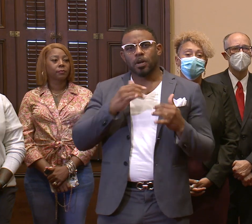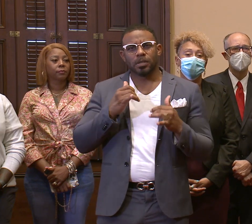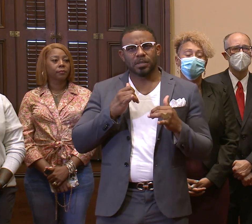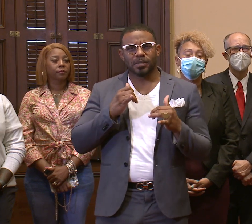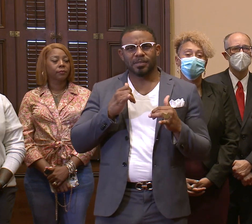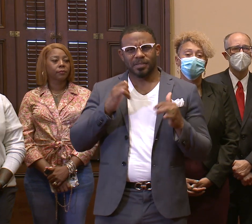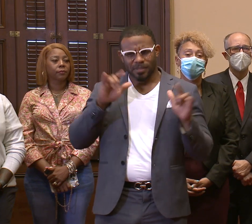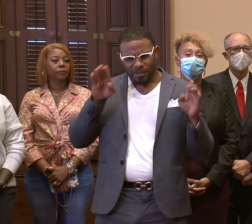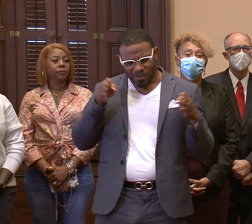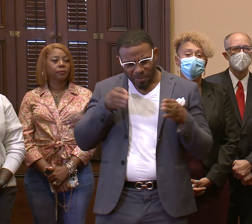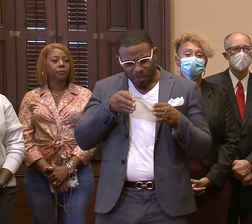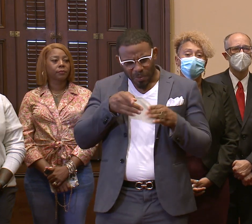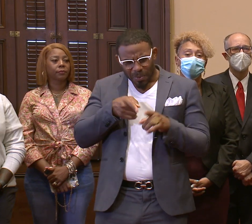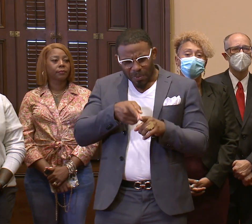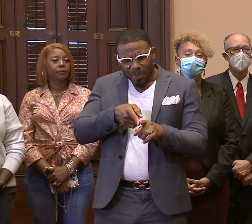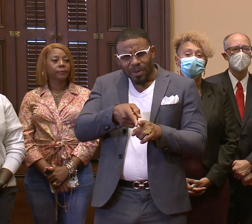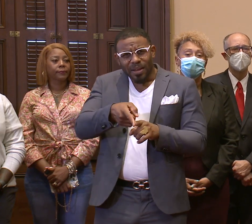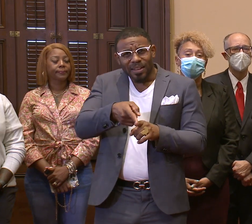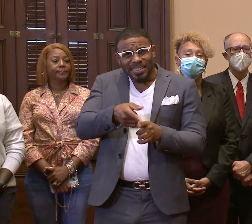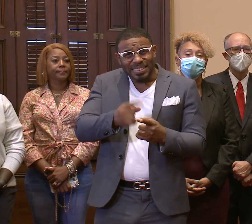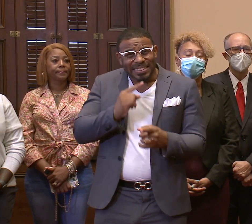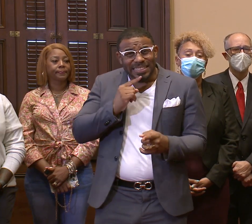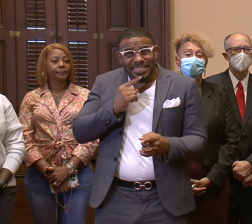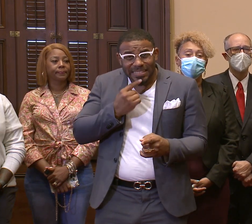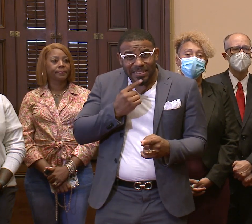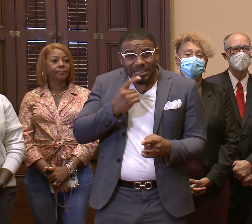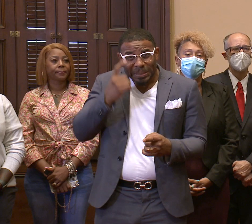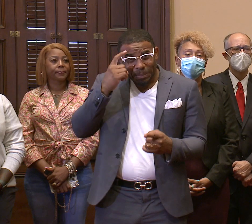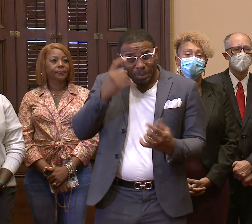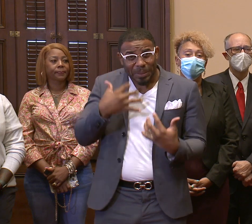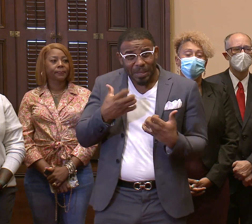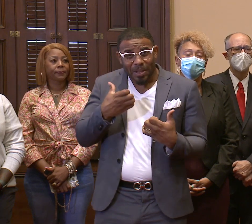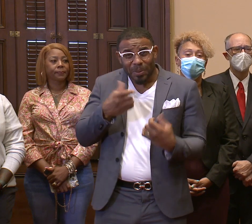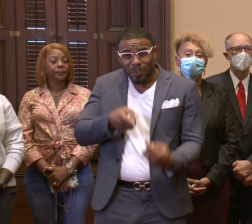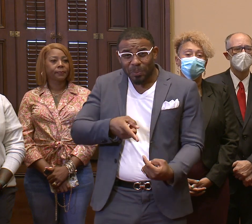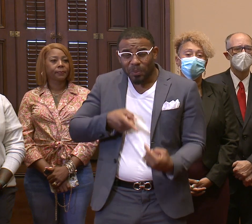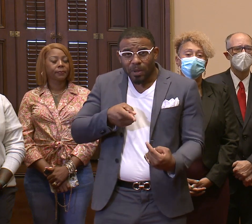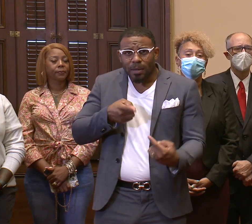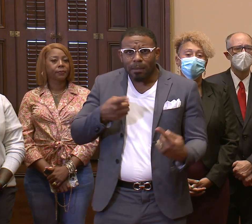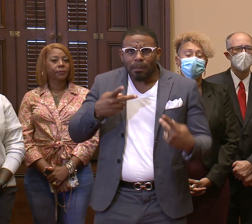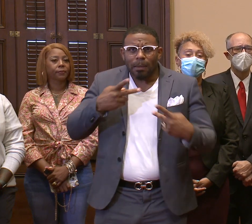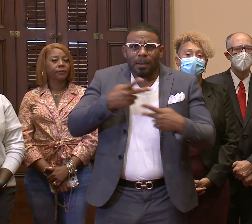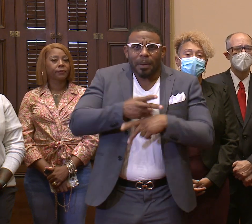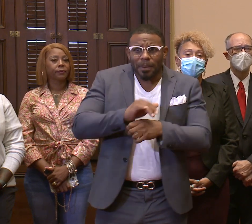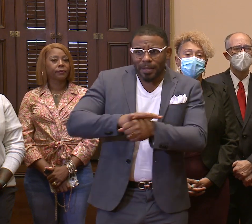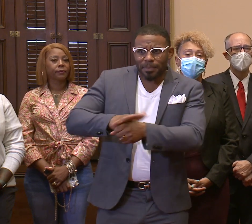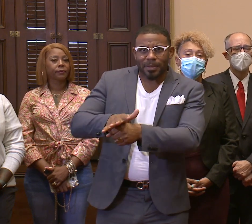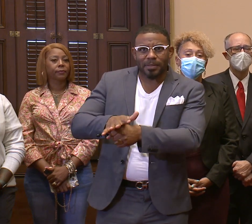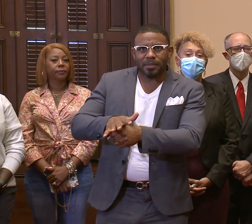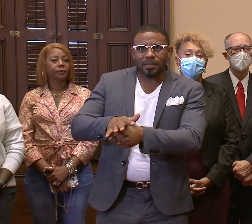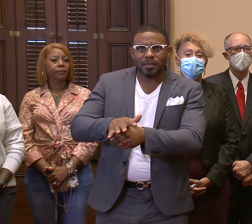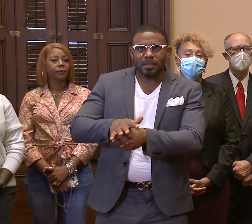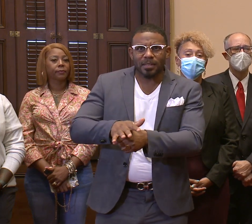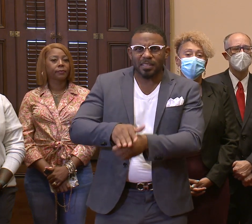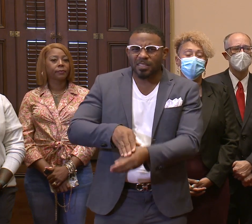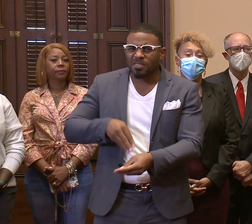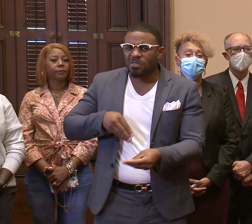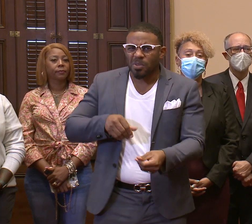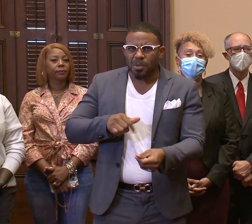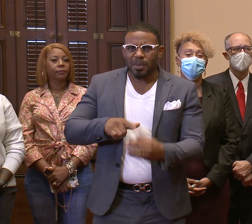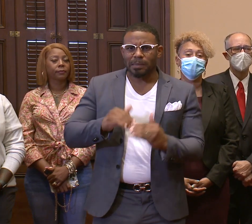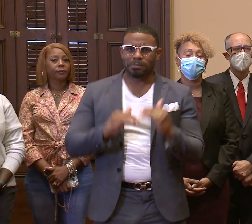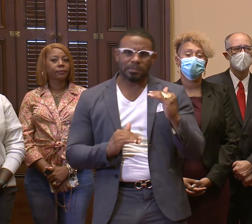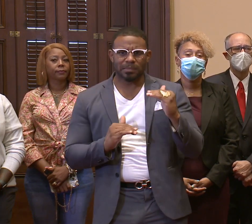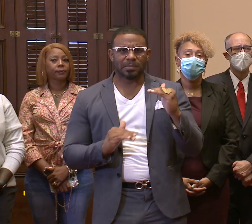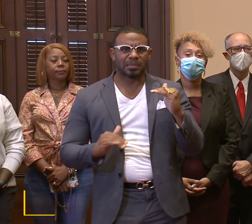staring down the barrel of a profound mental health crisis, exacerbated by the pandemic, fueled by